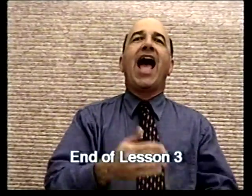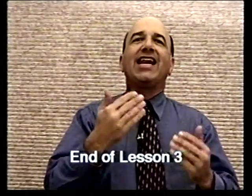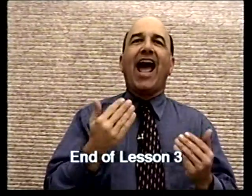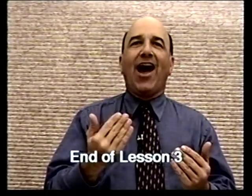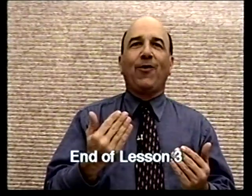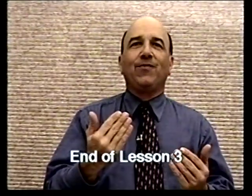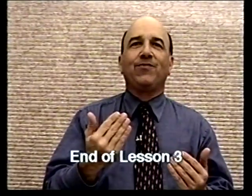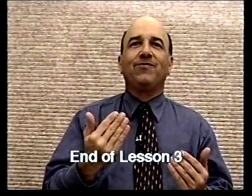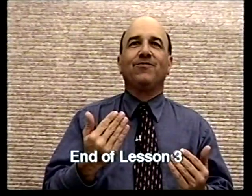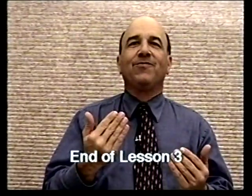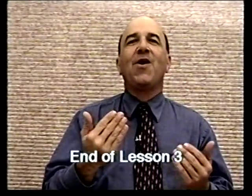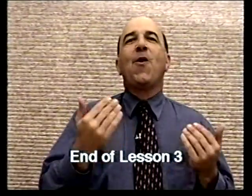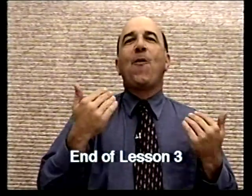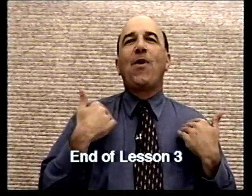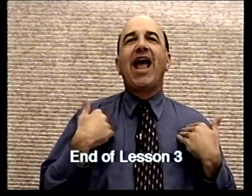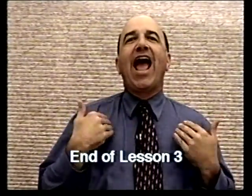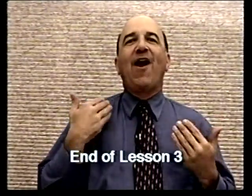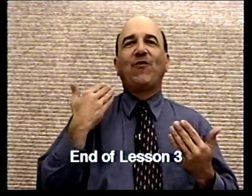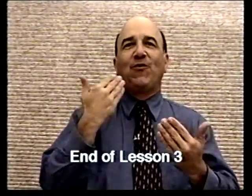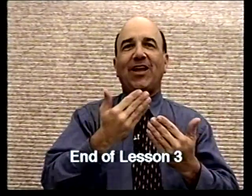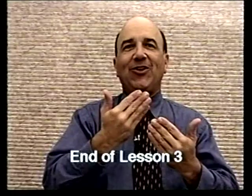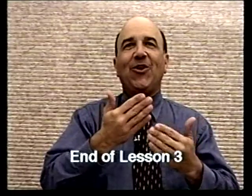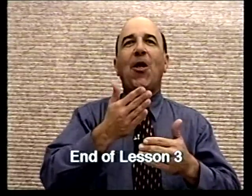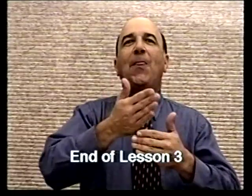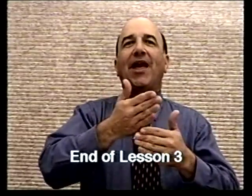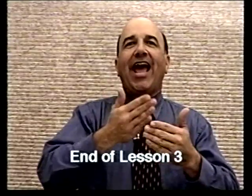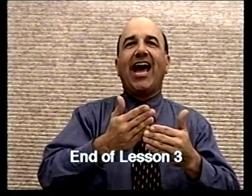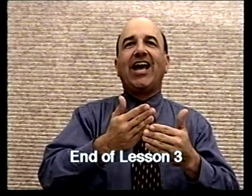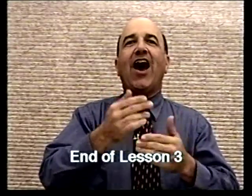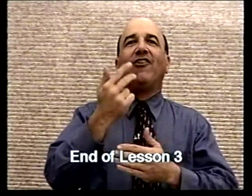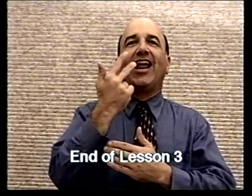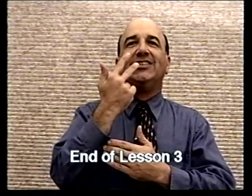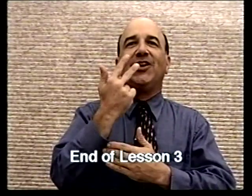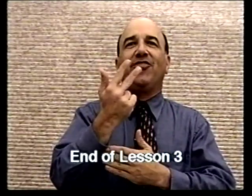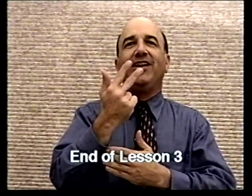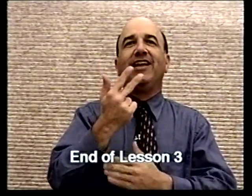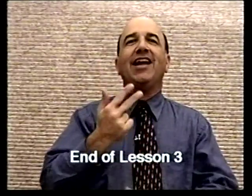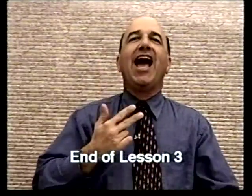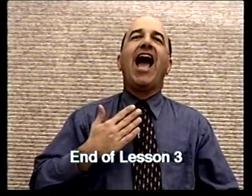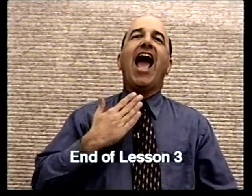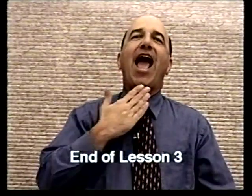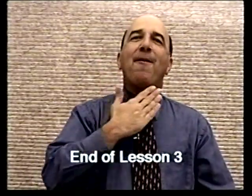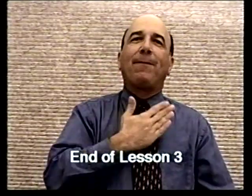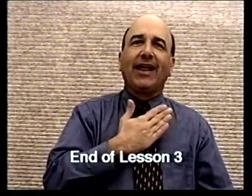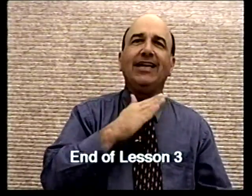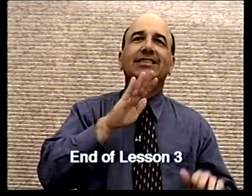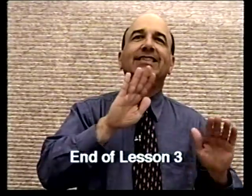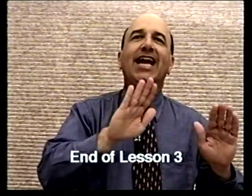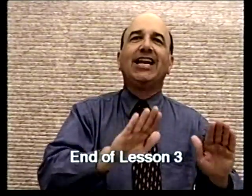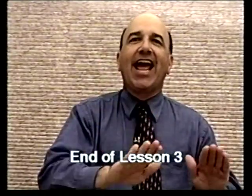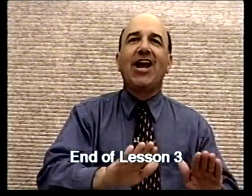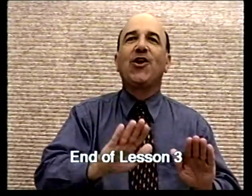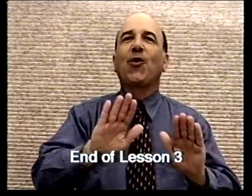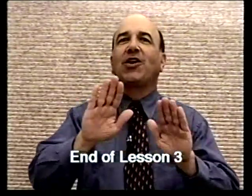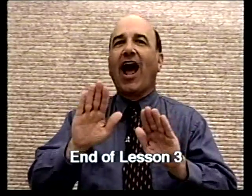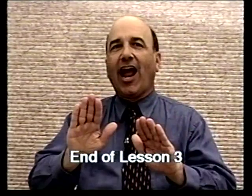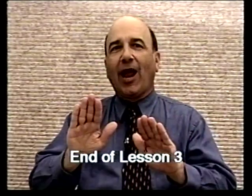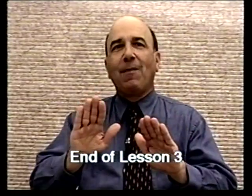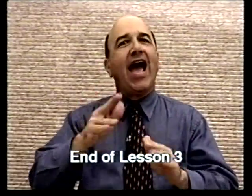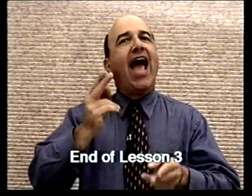and now we have reached the end of lesson three, and please take your time